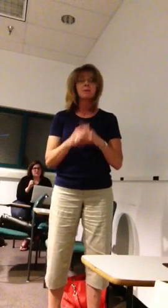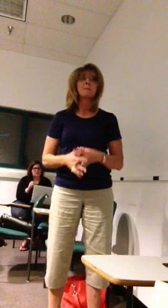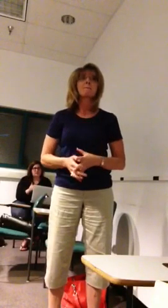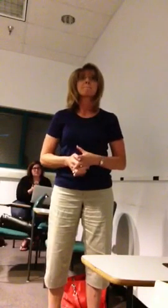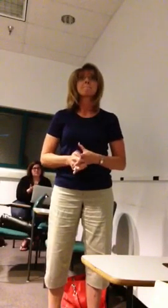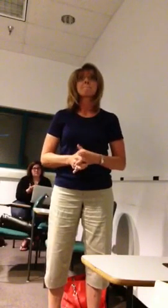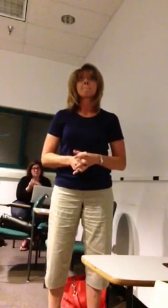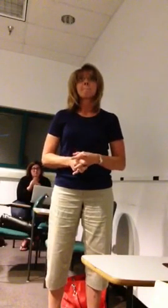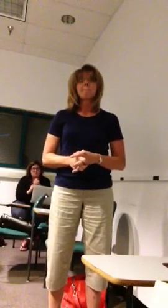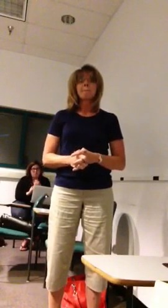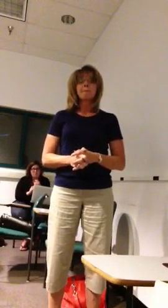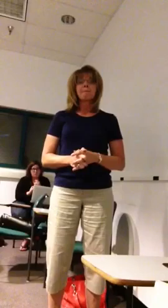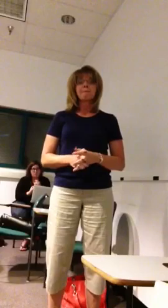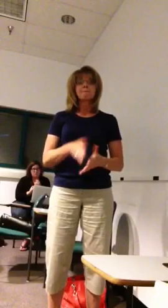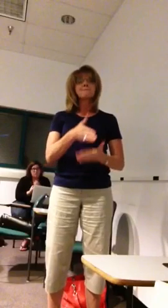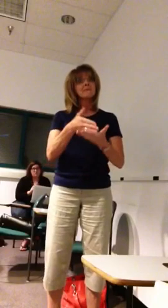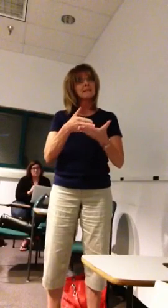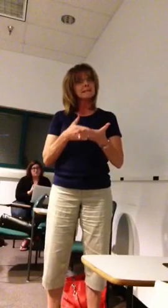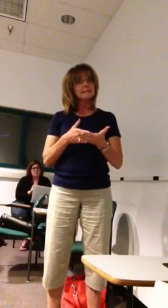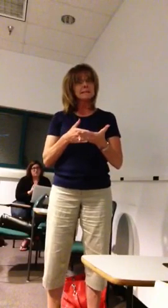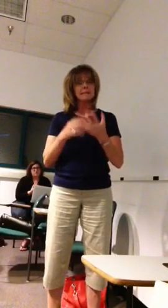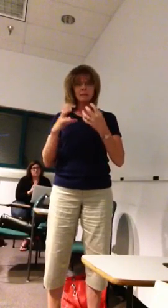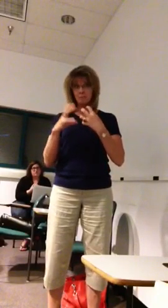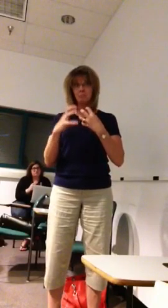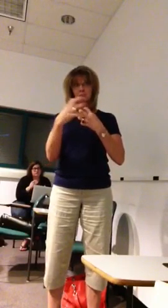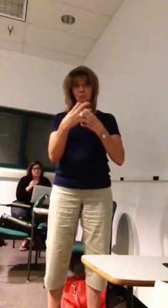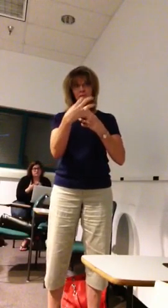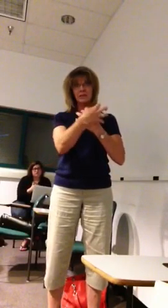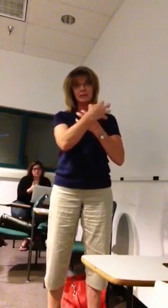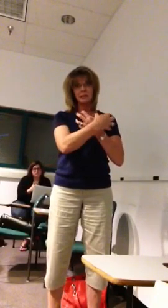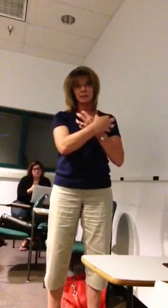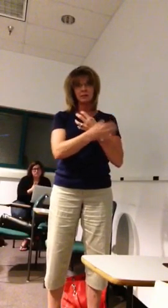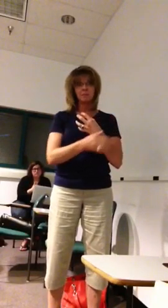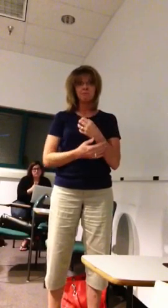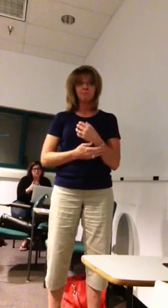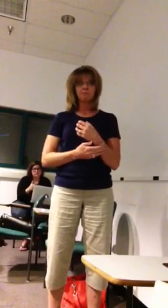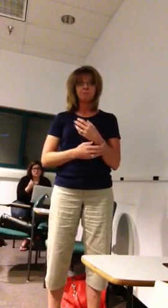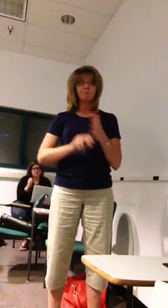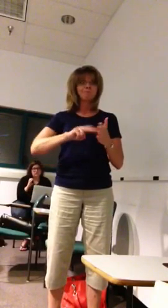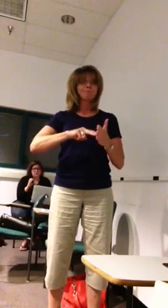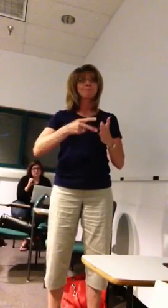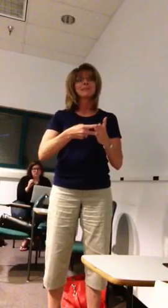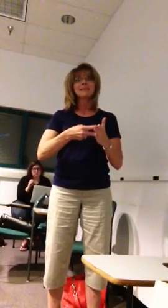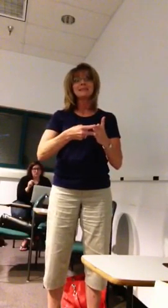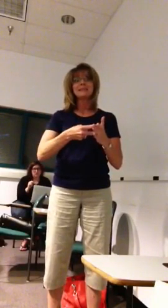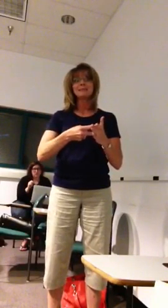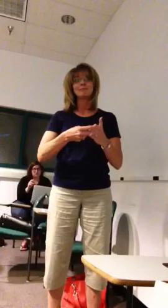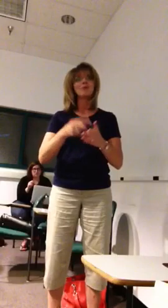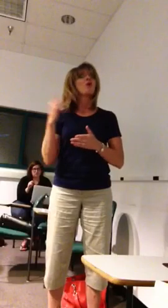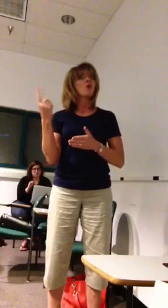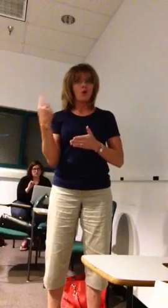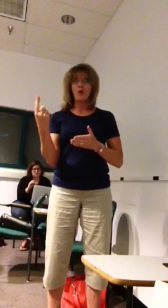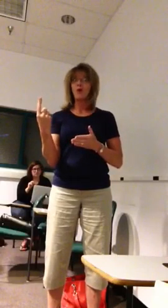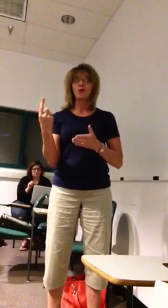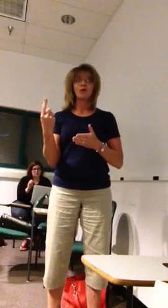So some are continental, meaning they carry just the continent. Some are oceanic, they